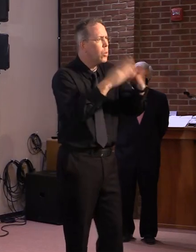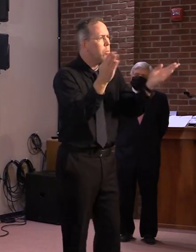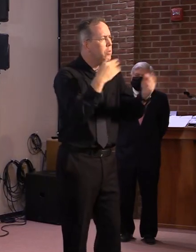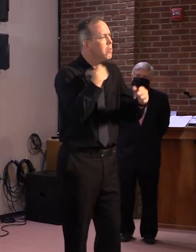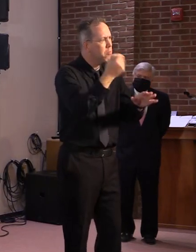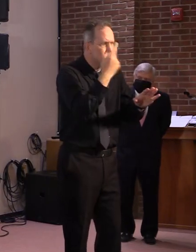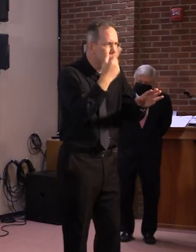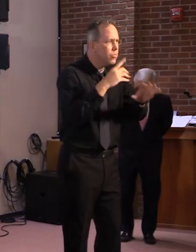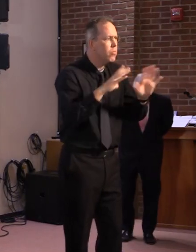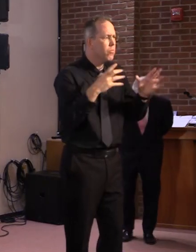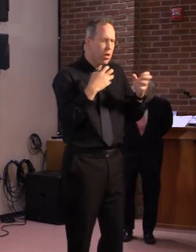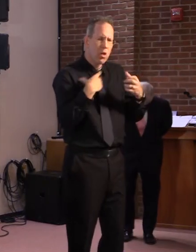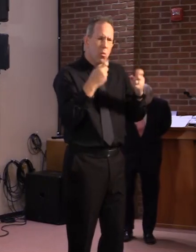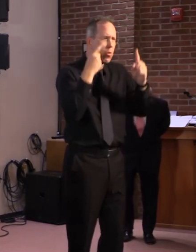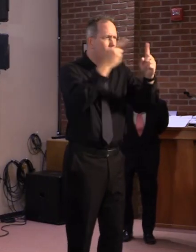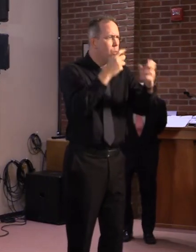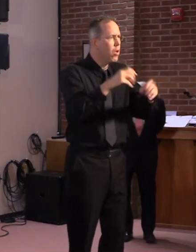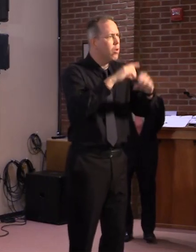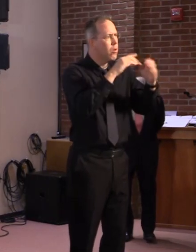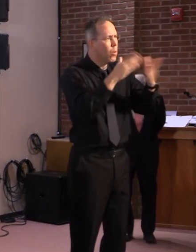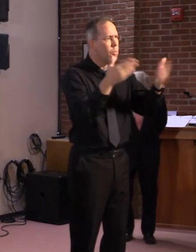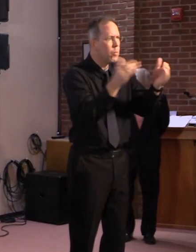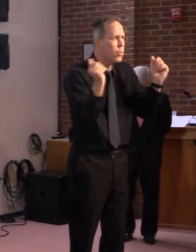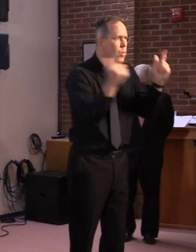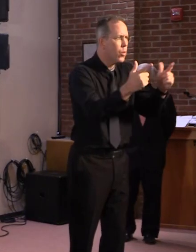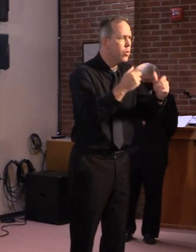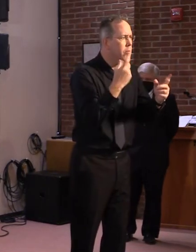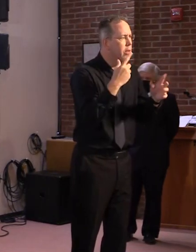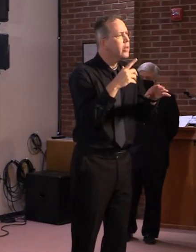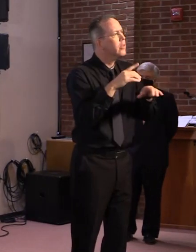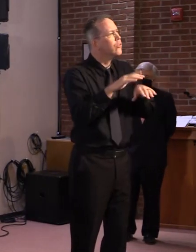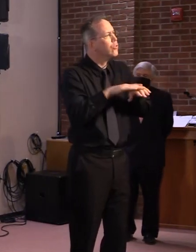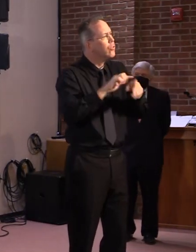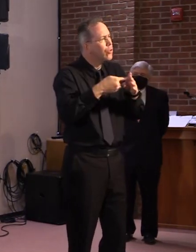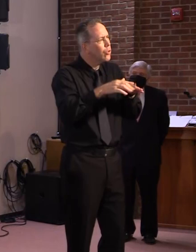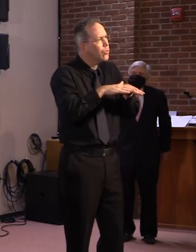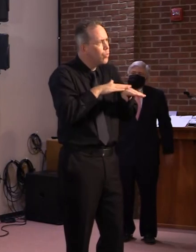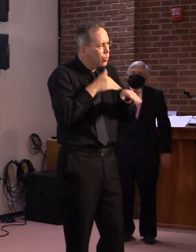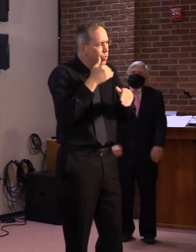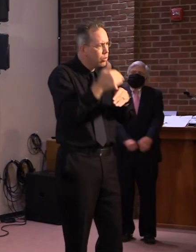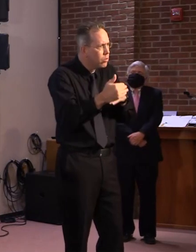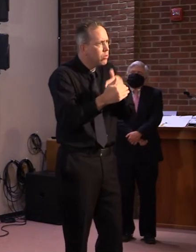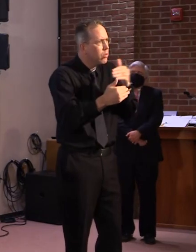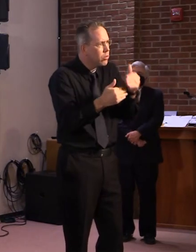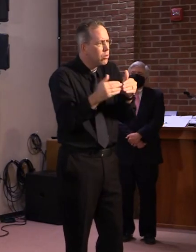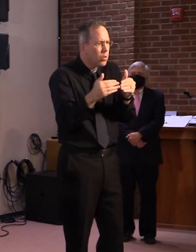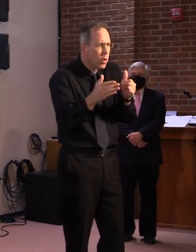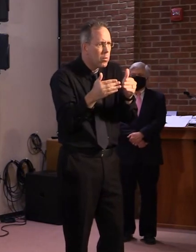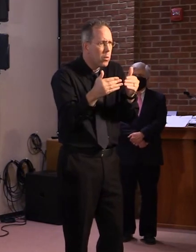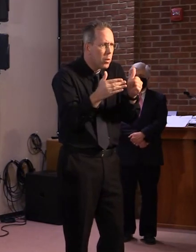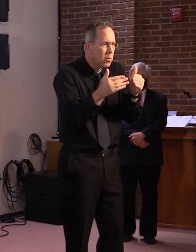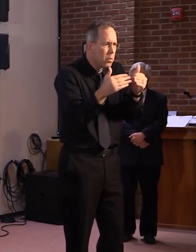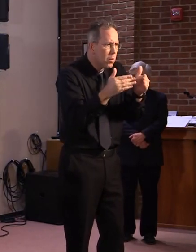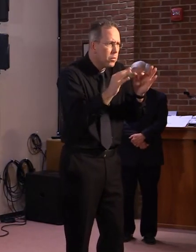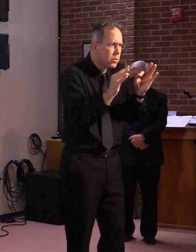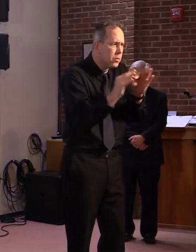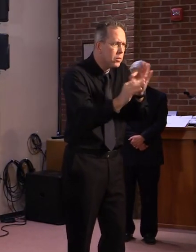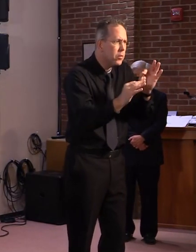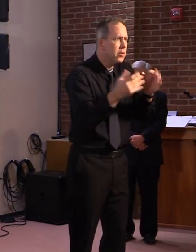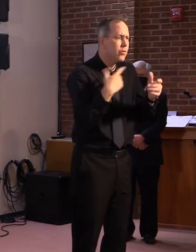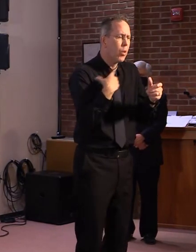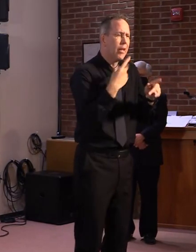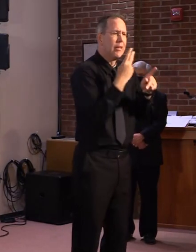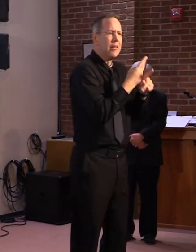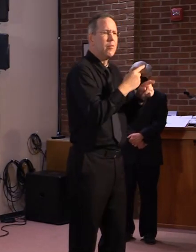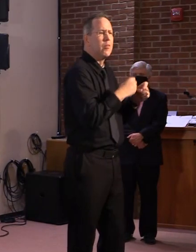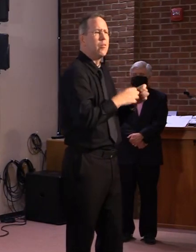100%. So that's the way we have to do it. We need something to open things up in a measured,